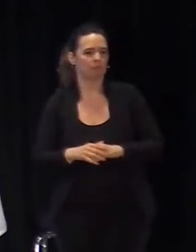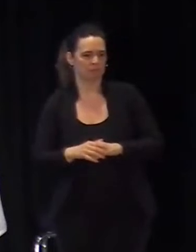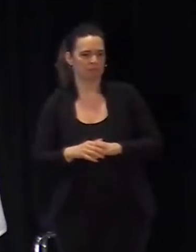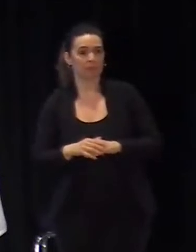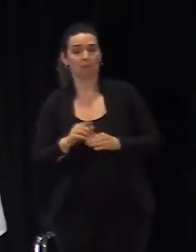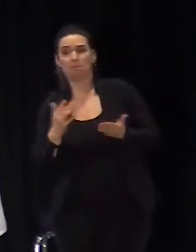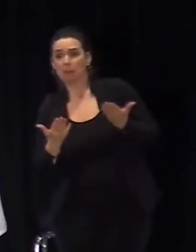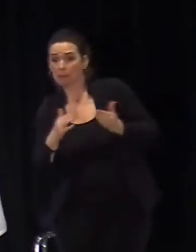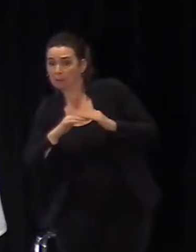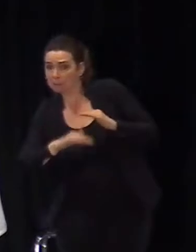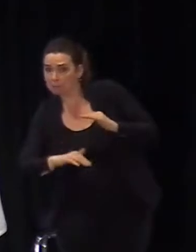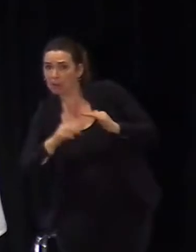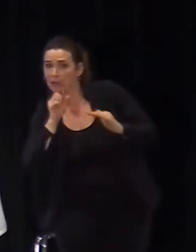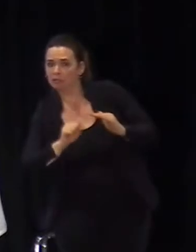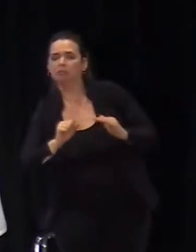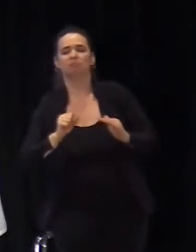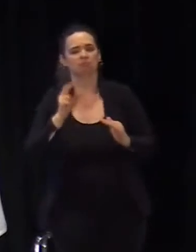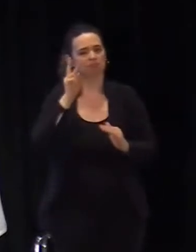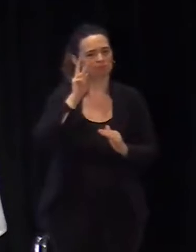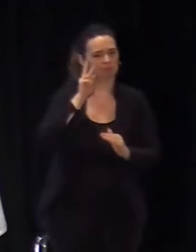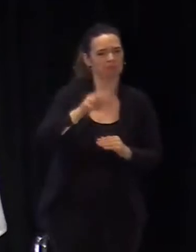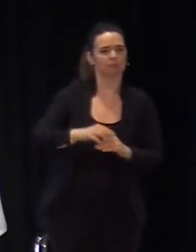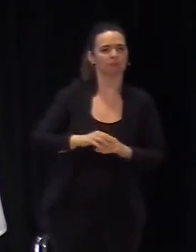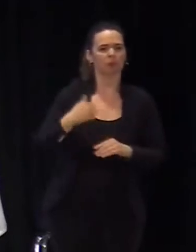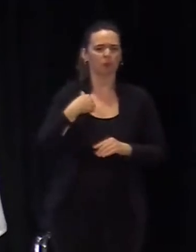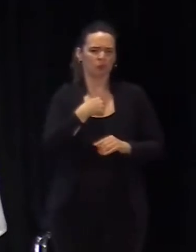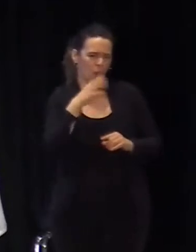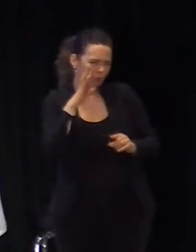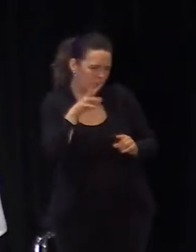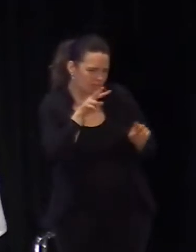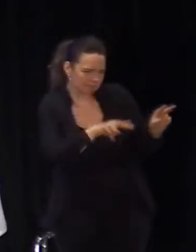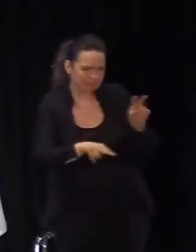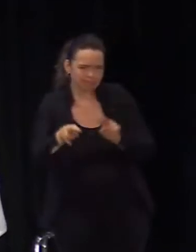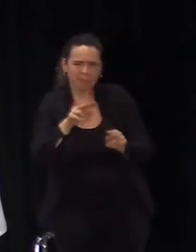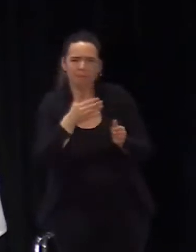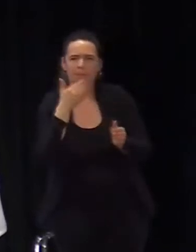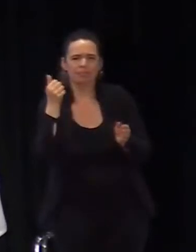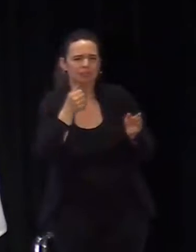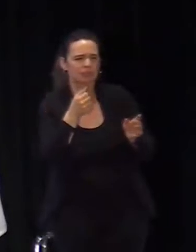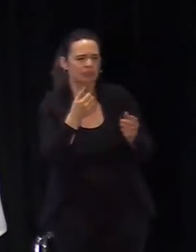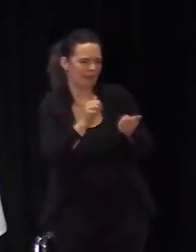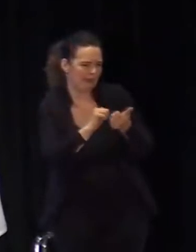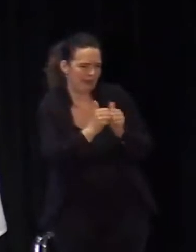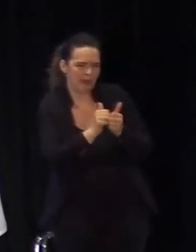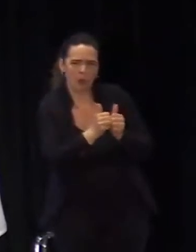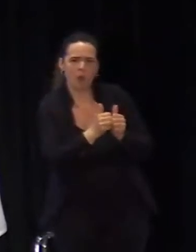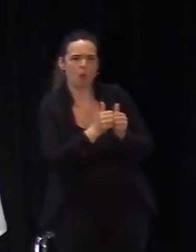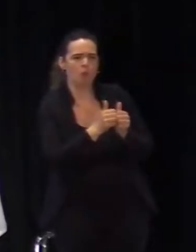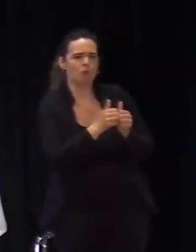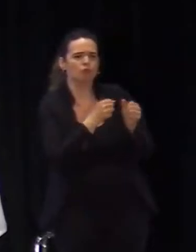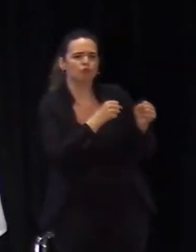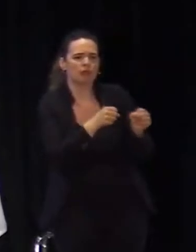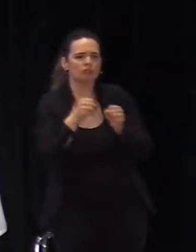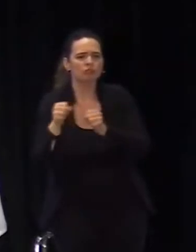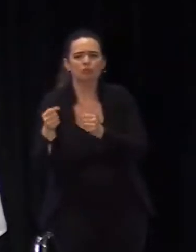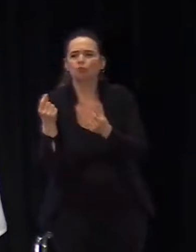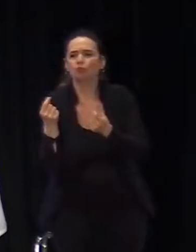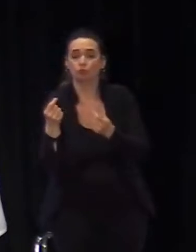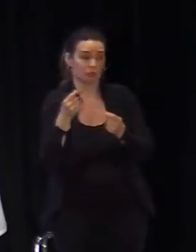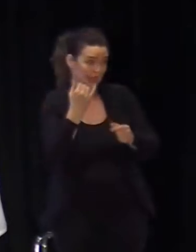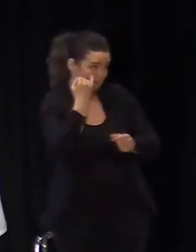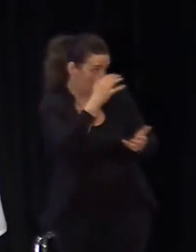the immunocompromised residents when we know how many doses. So if we're going to get a substantial amount